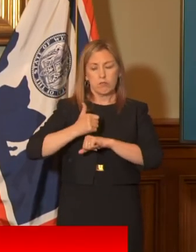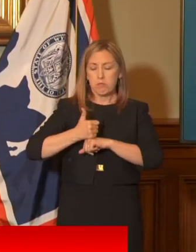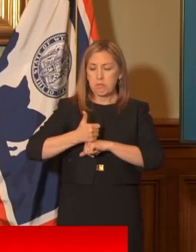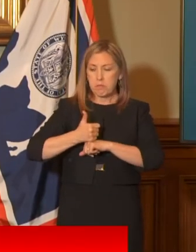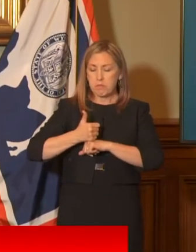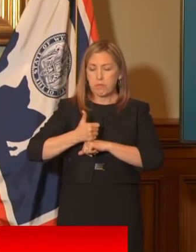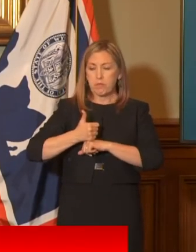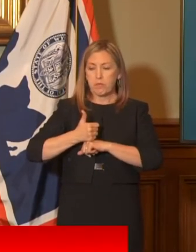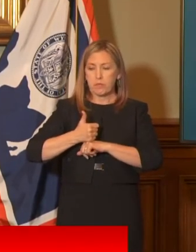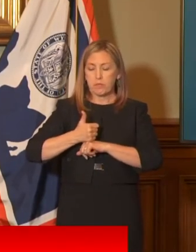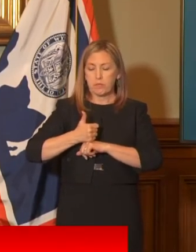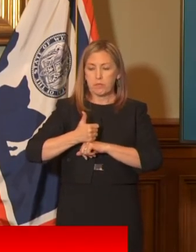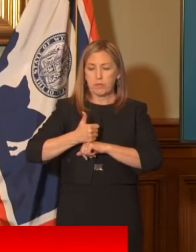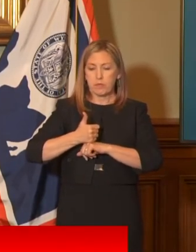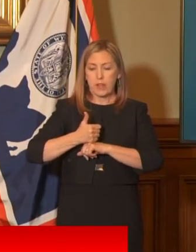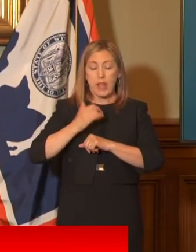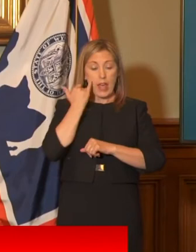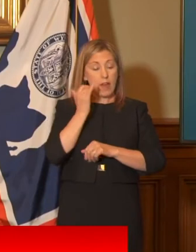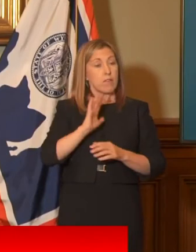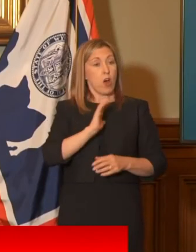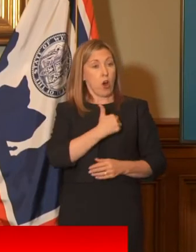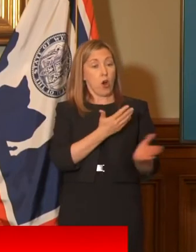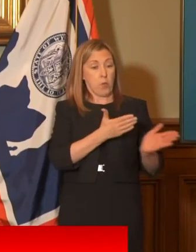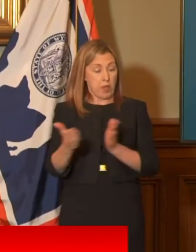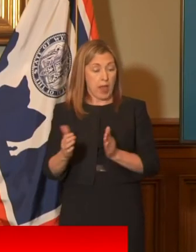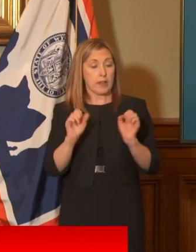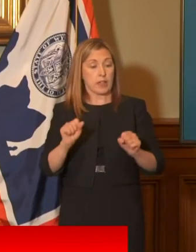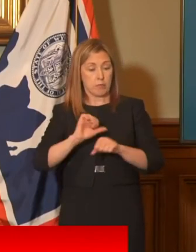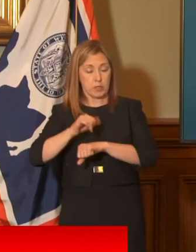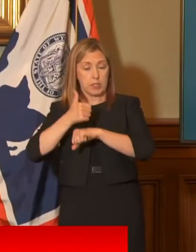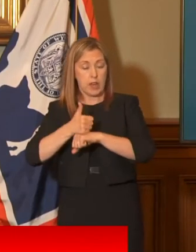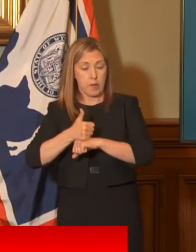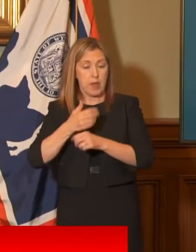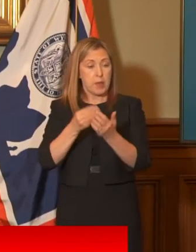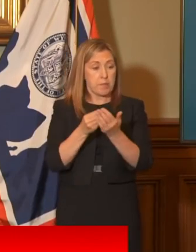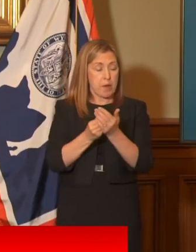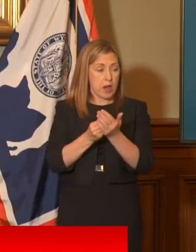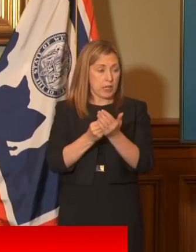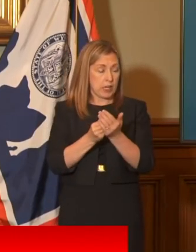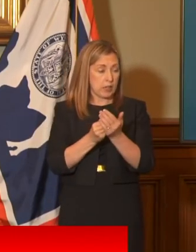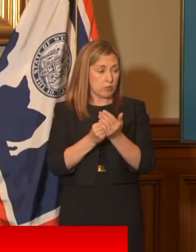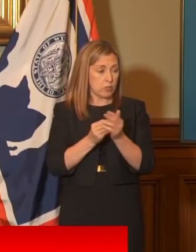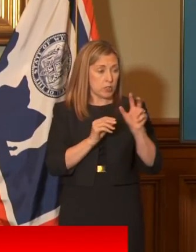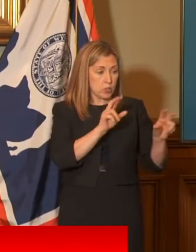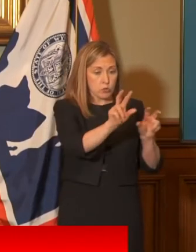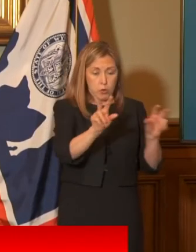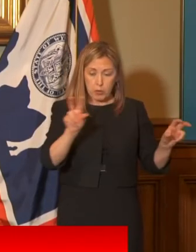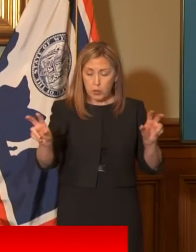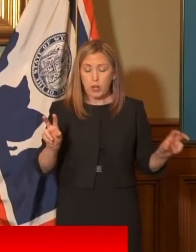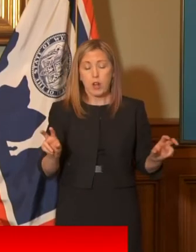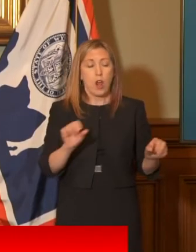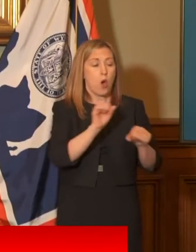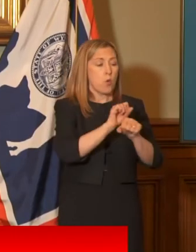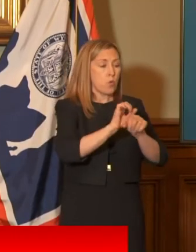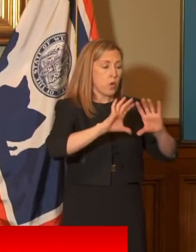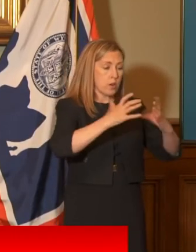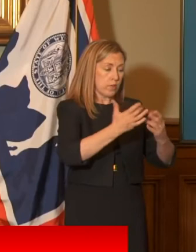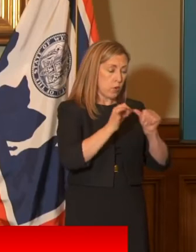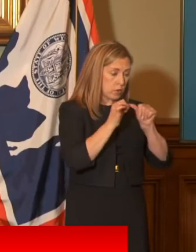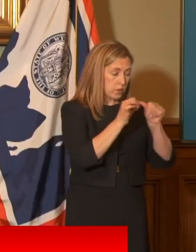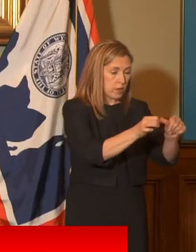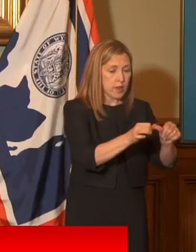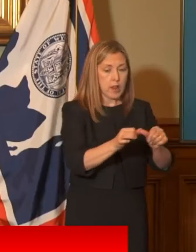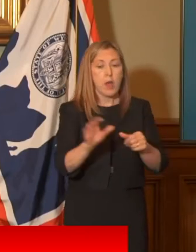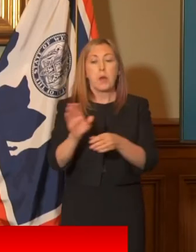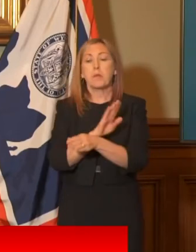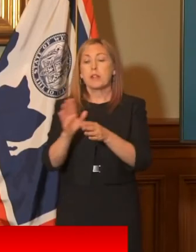we can put our plan to work here and get those funds out to make sure that our workforce stays and our businesses are up